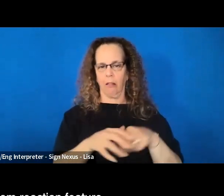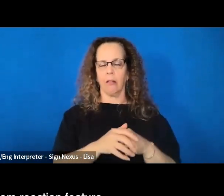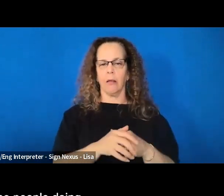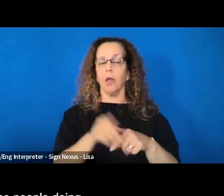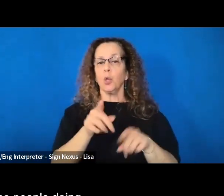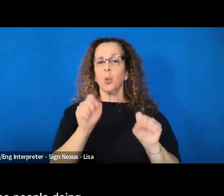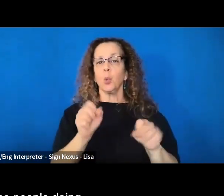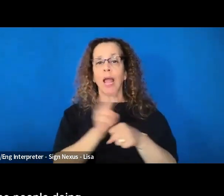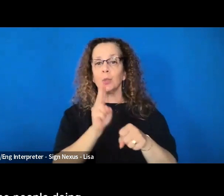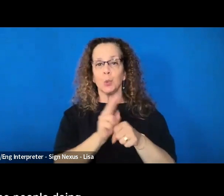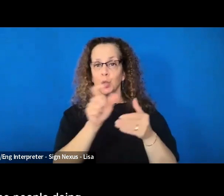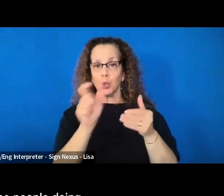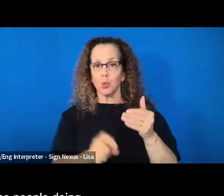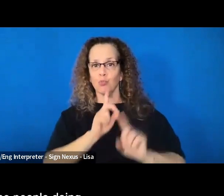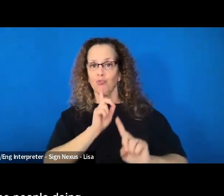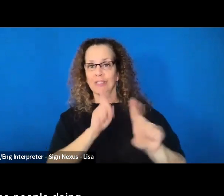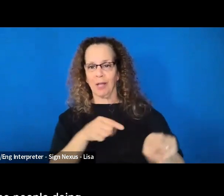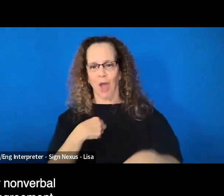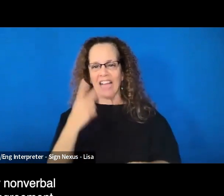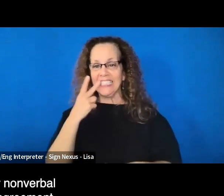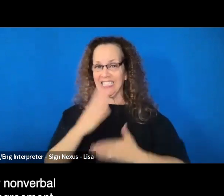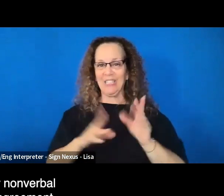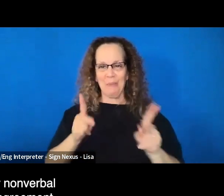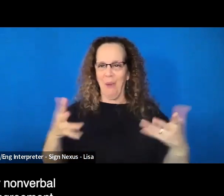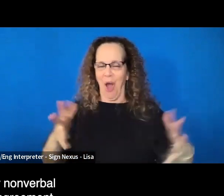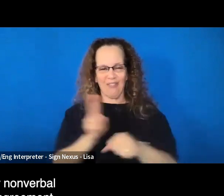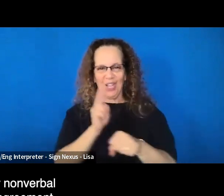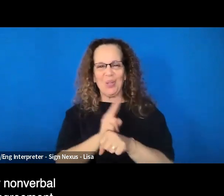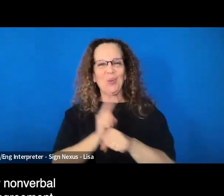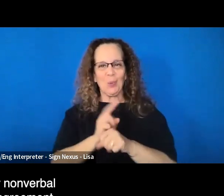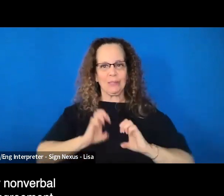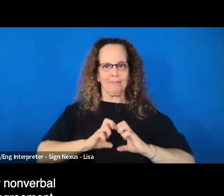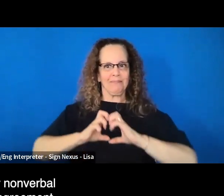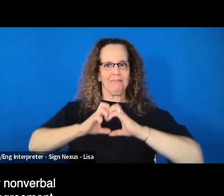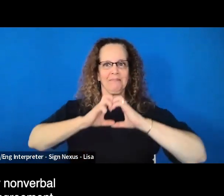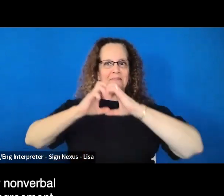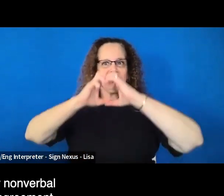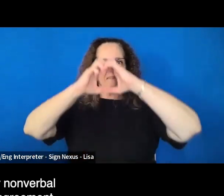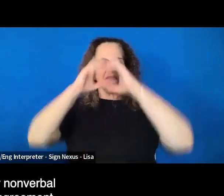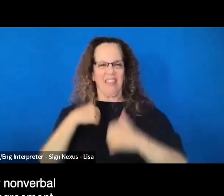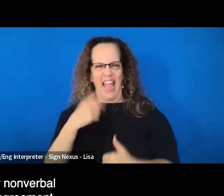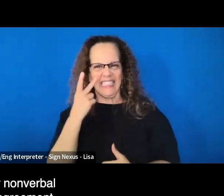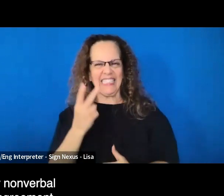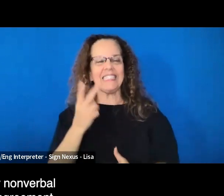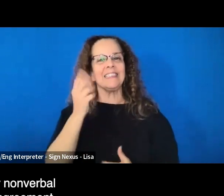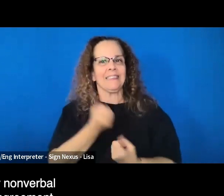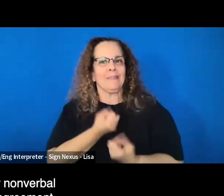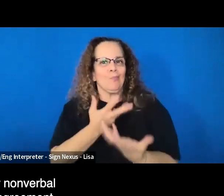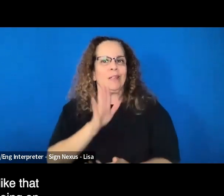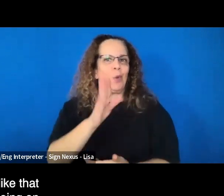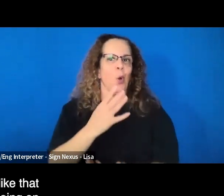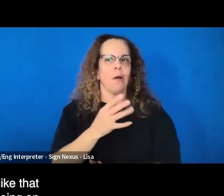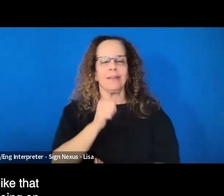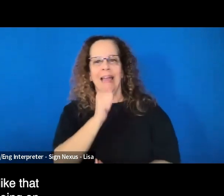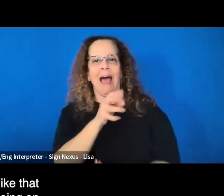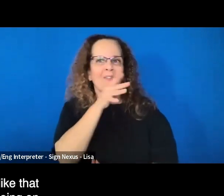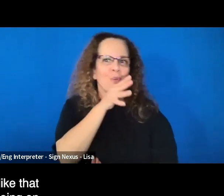reaction feature, as I already see some people doing, to express your nonverbal excitement or agreement